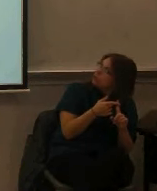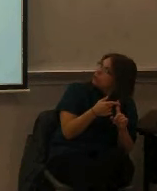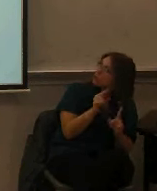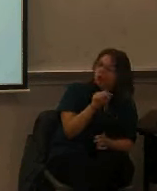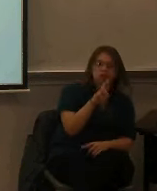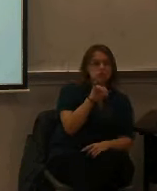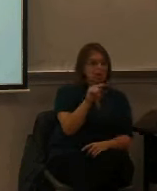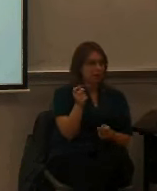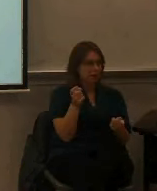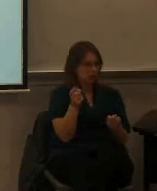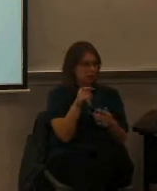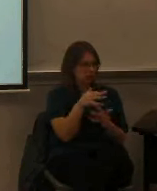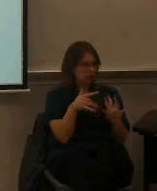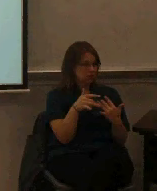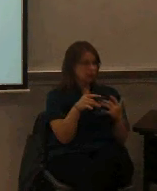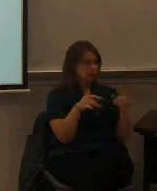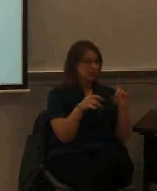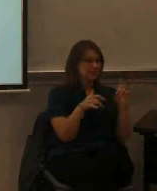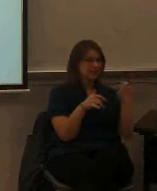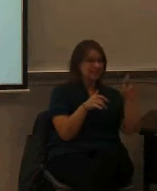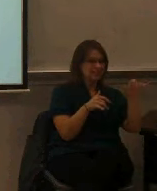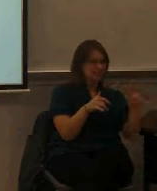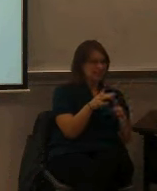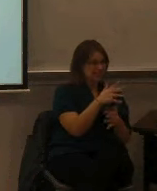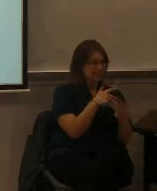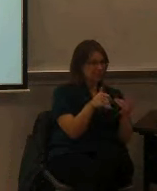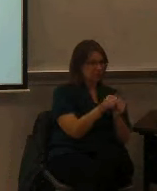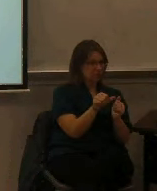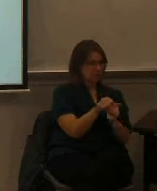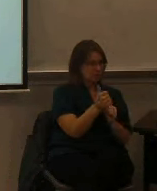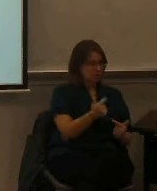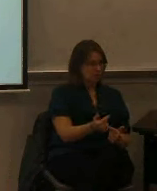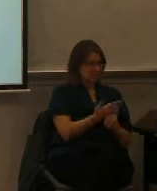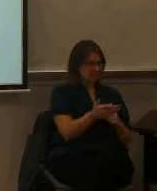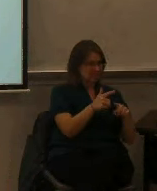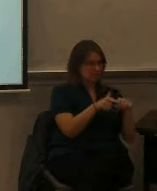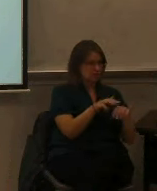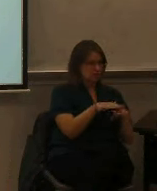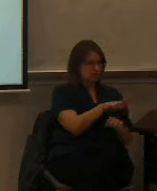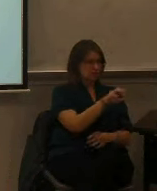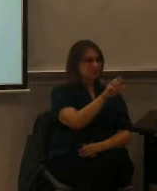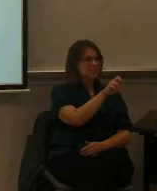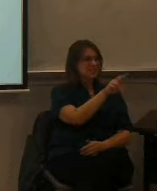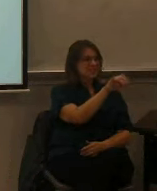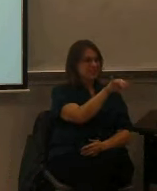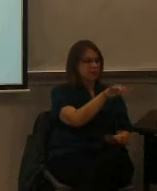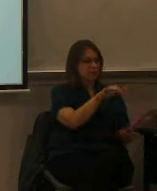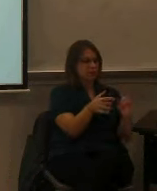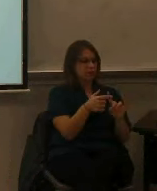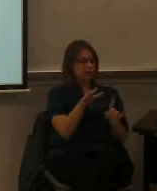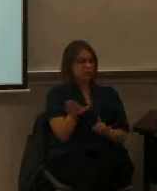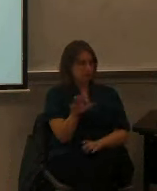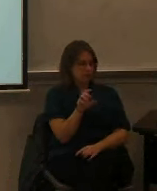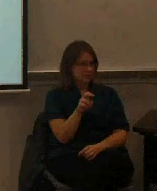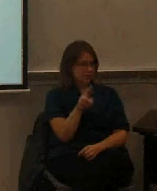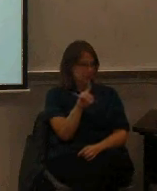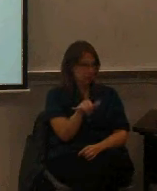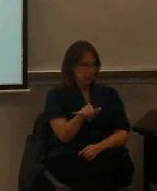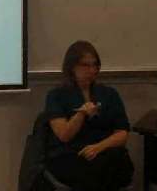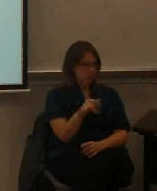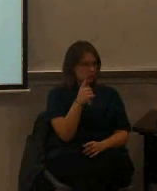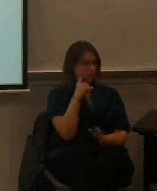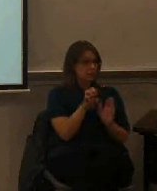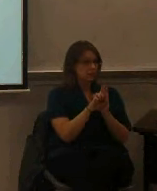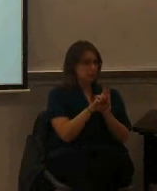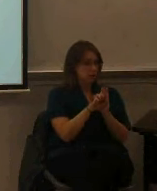density-mediated interactions is essentially an interaction with another organism that depends upon your density relative to their density. So this might be,